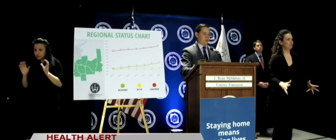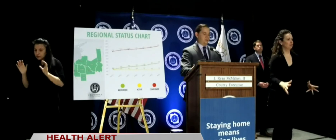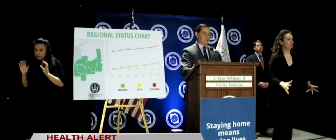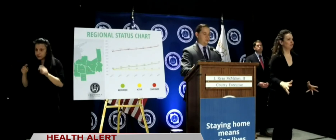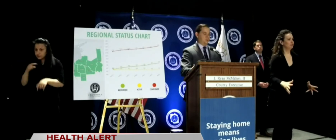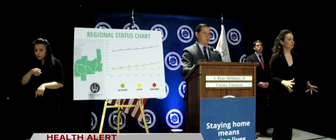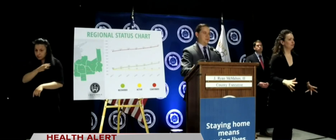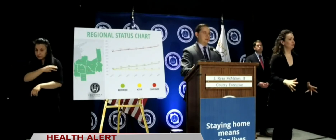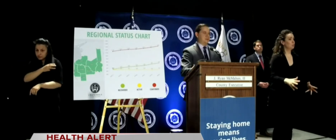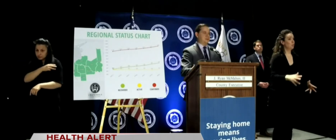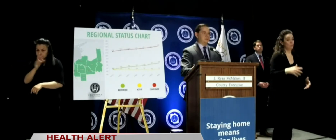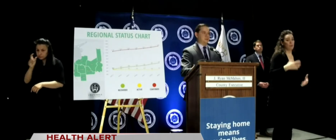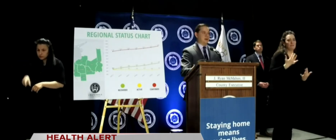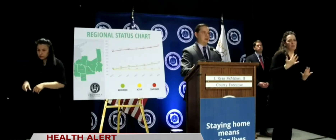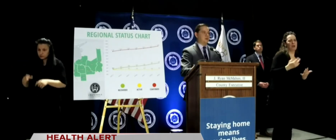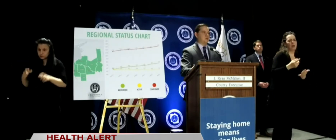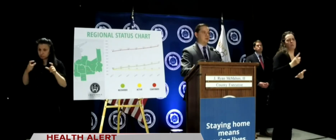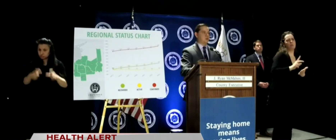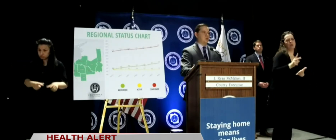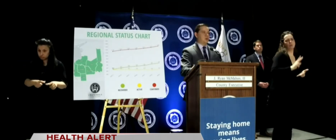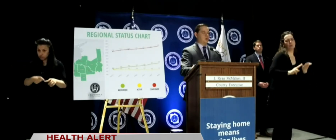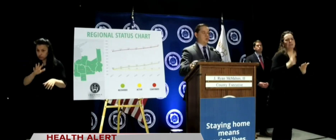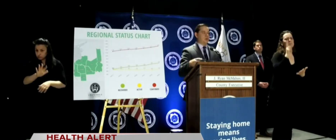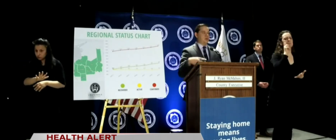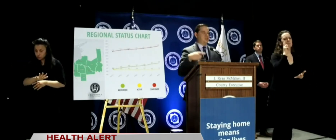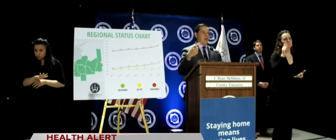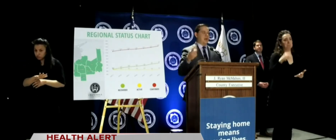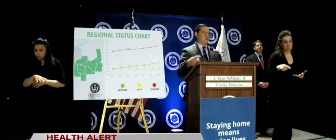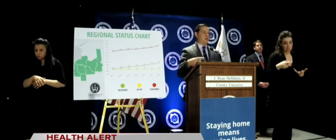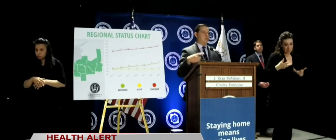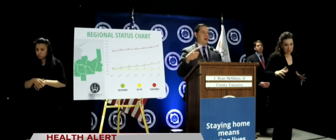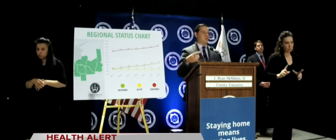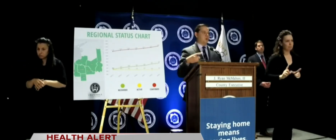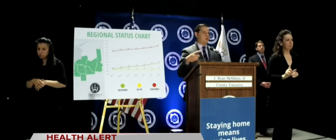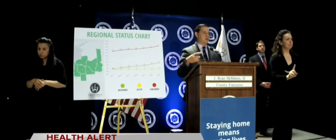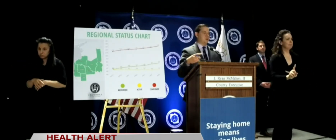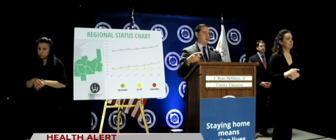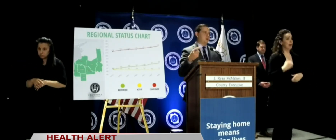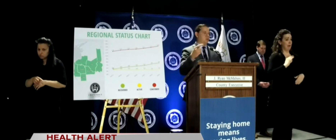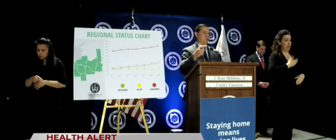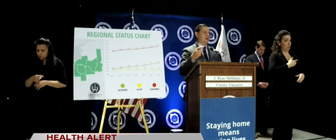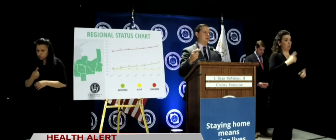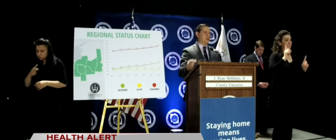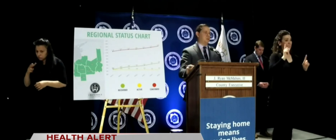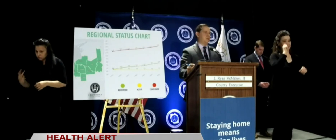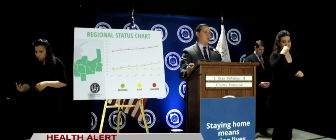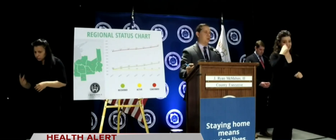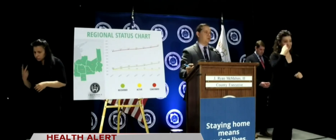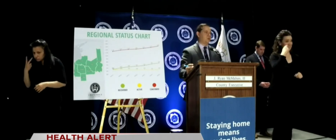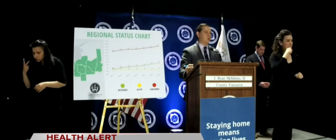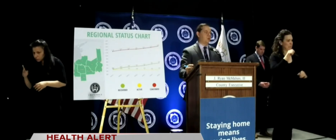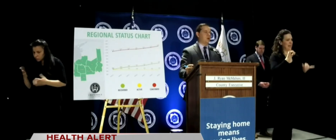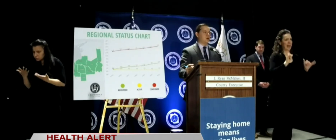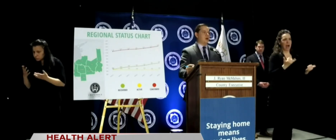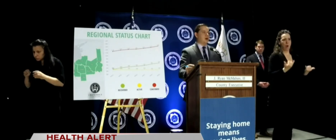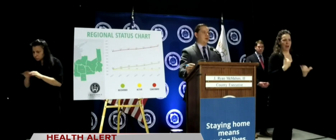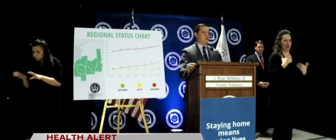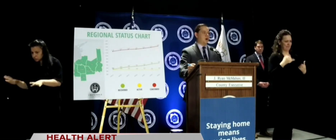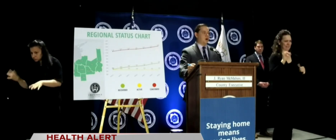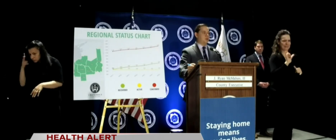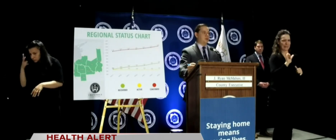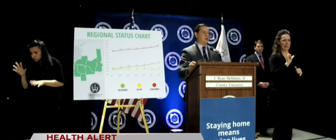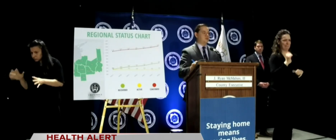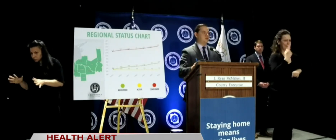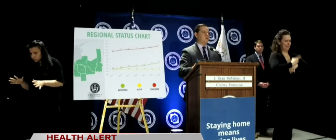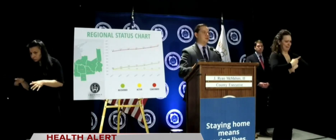We're getting real-time testing back now, so each day we get back more results than were pending the day before. So